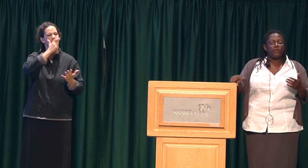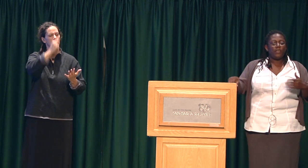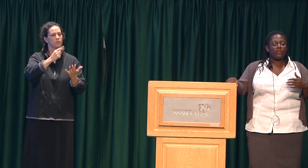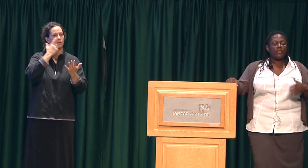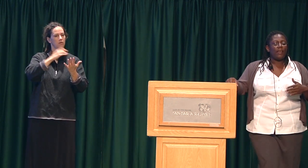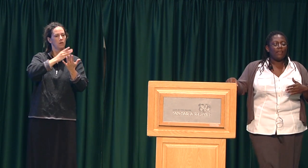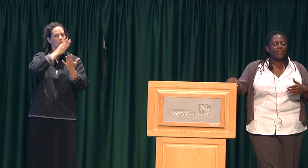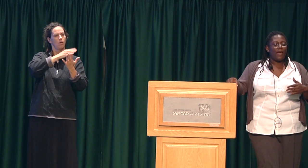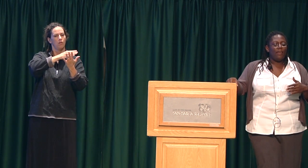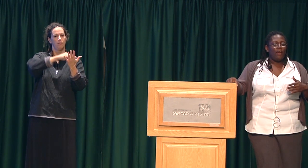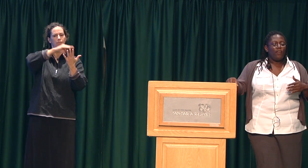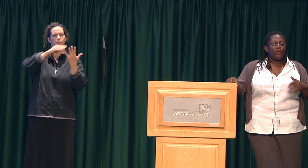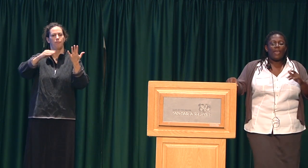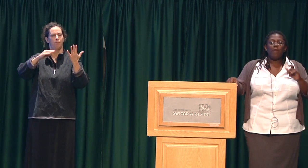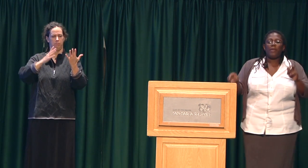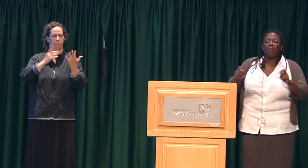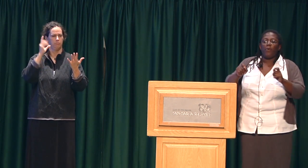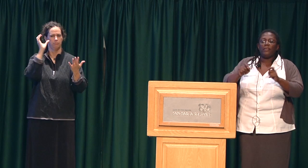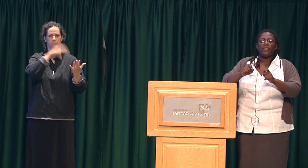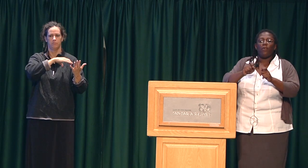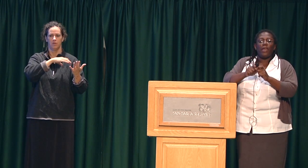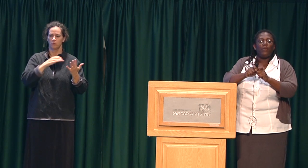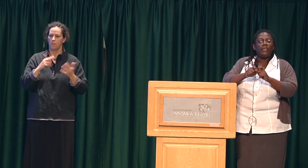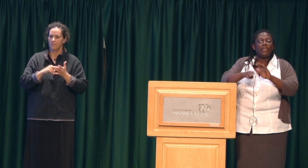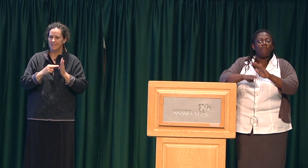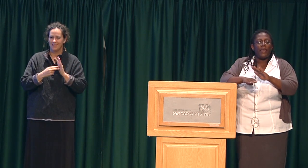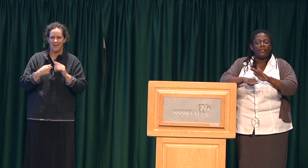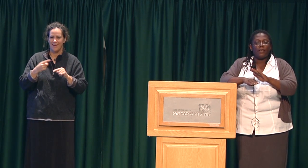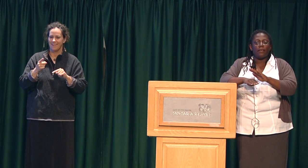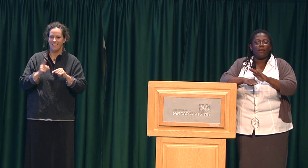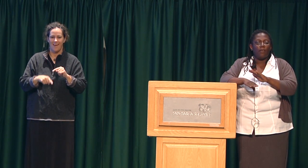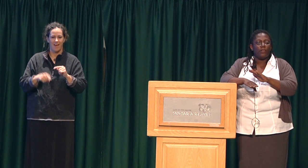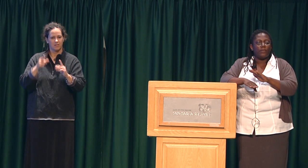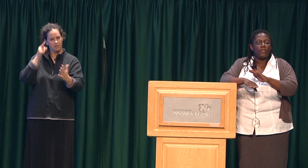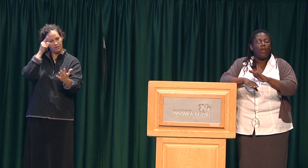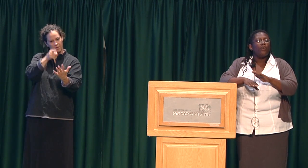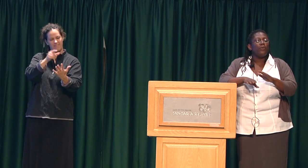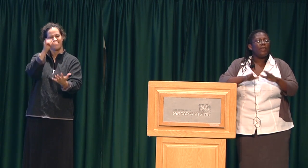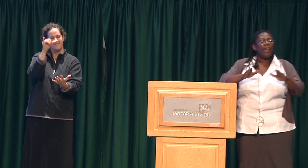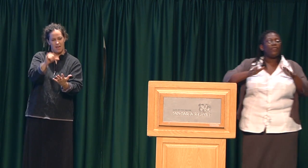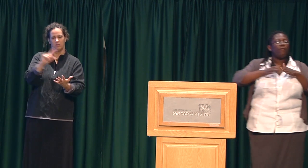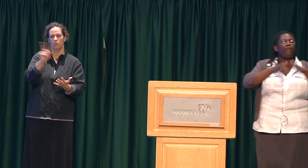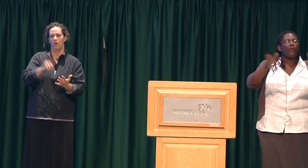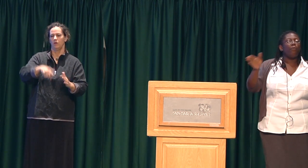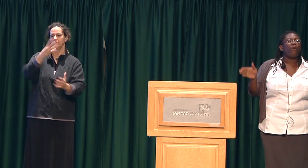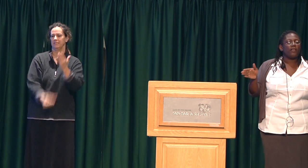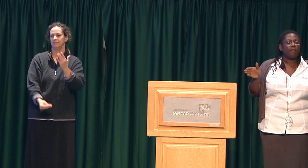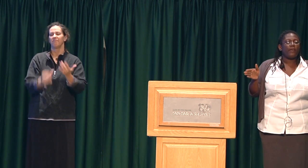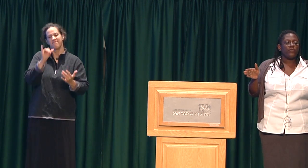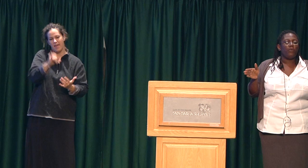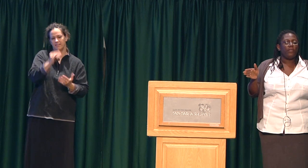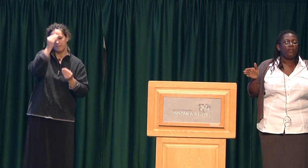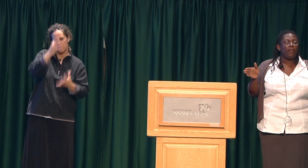this particular study is that you can't pinpoint and say, okay, we need to give basic health literacy. You really have to give a full,